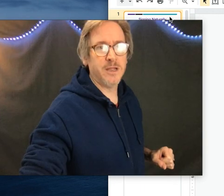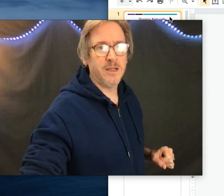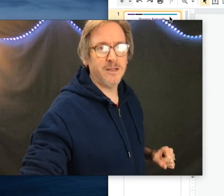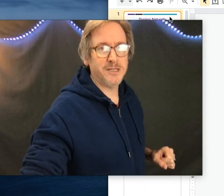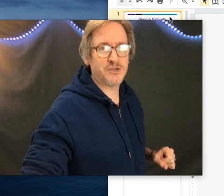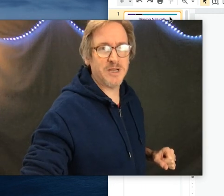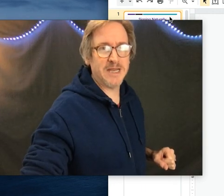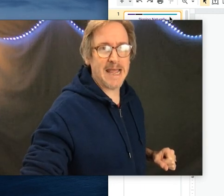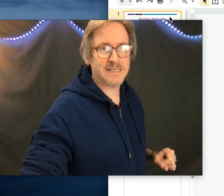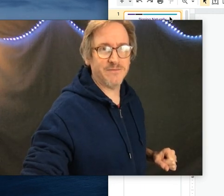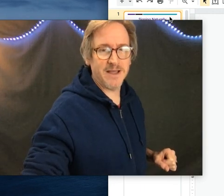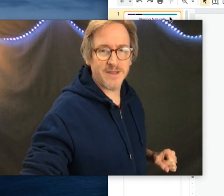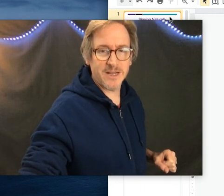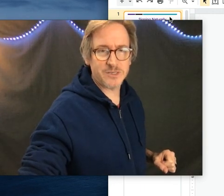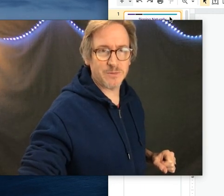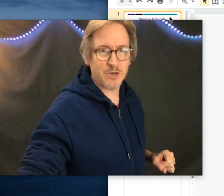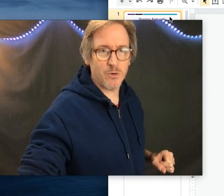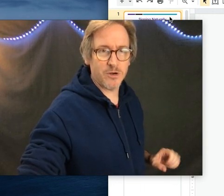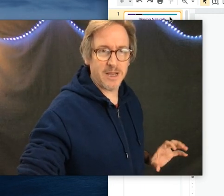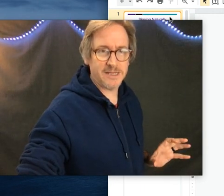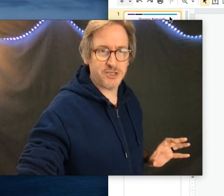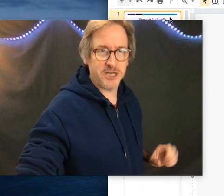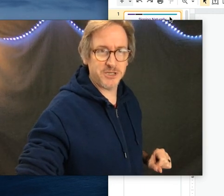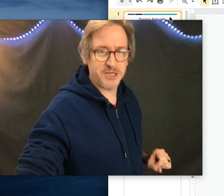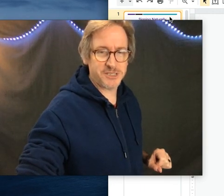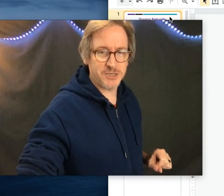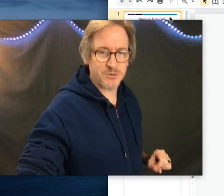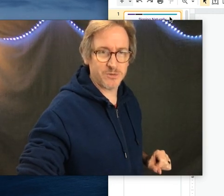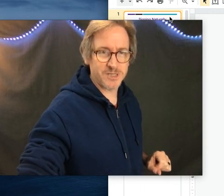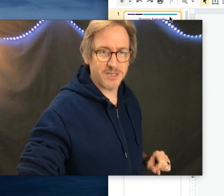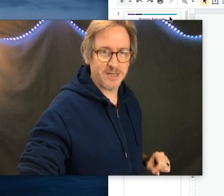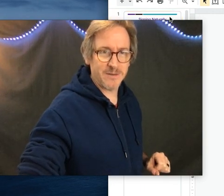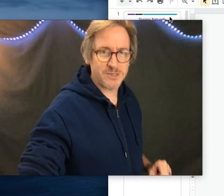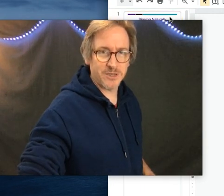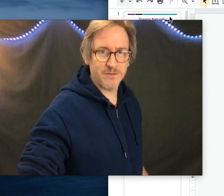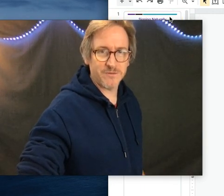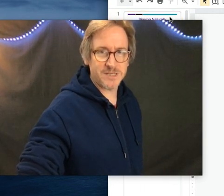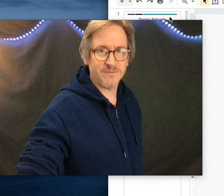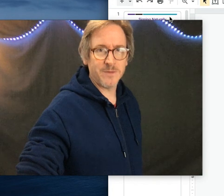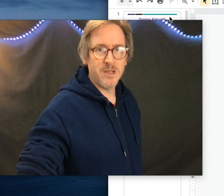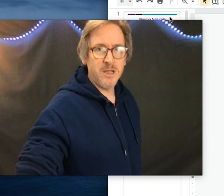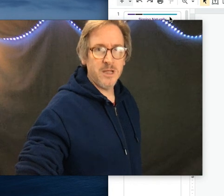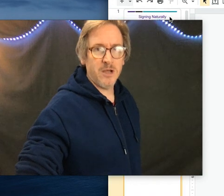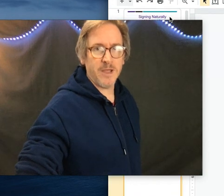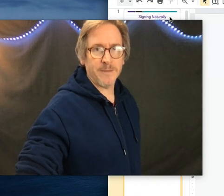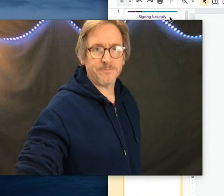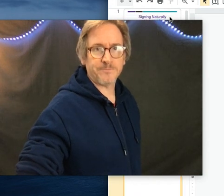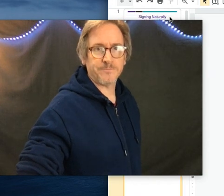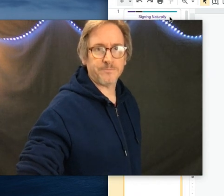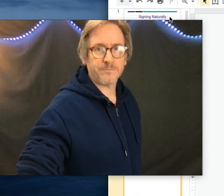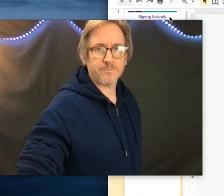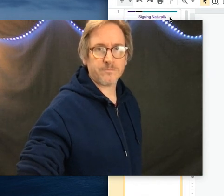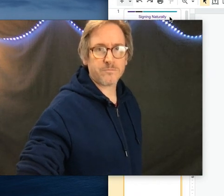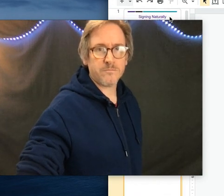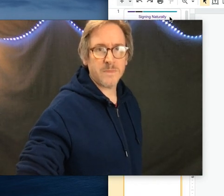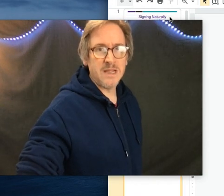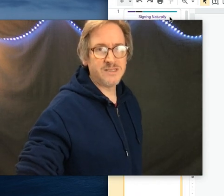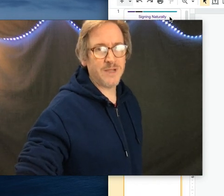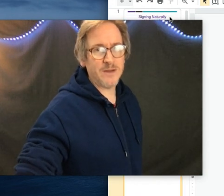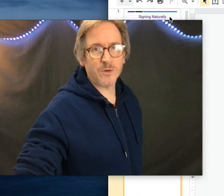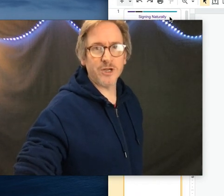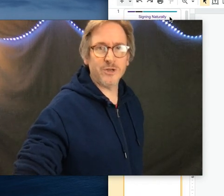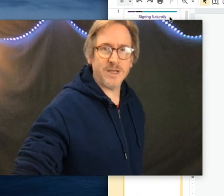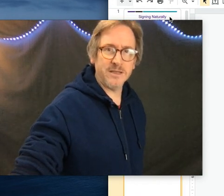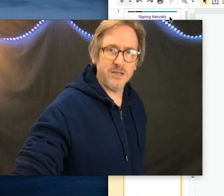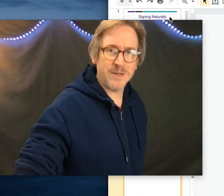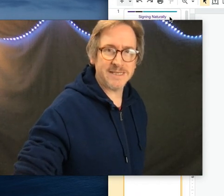Sorry. The Screencastify that I used to record has changed its controls a little, and I was looking for stuff. Okay.